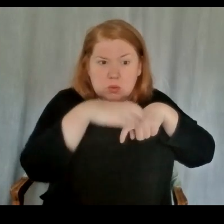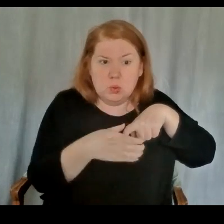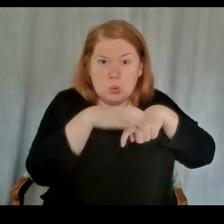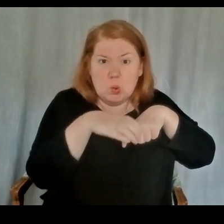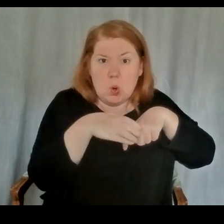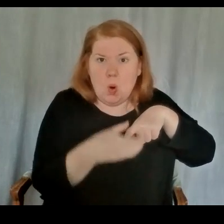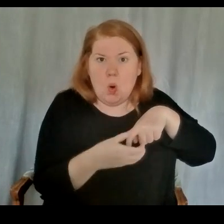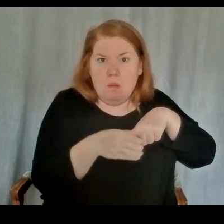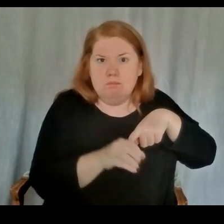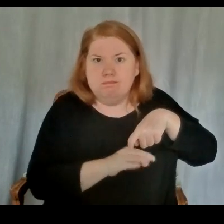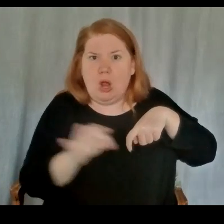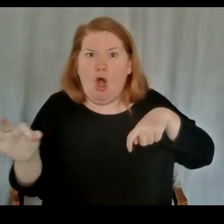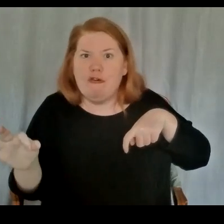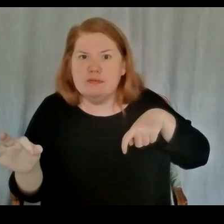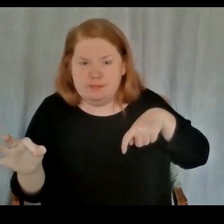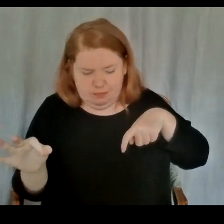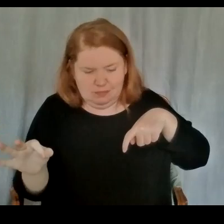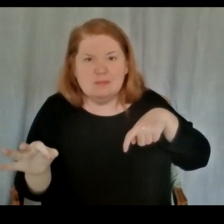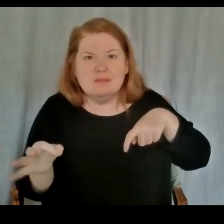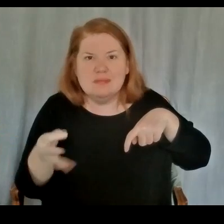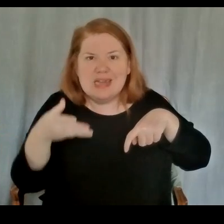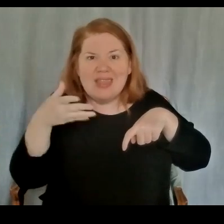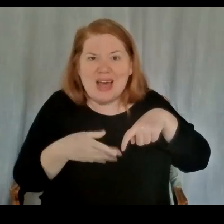off for him to turn into a ladybug.